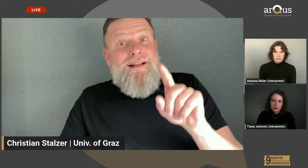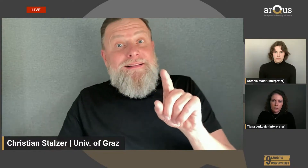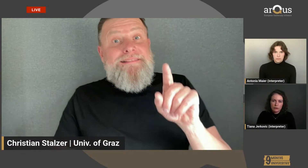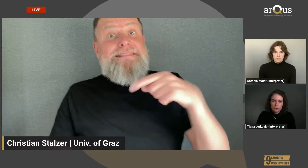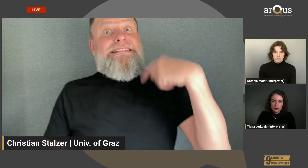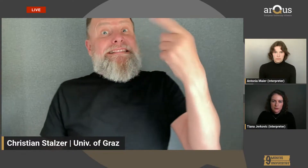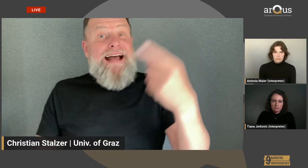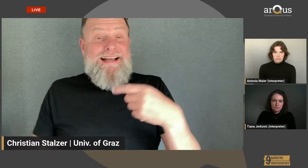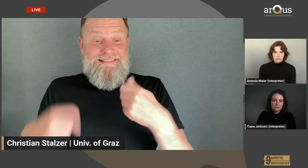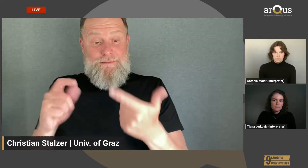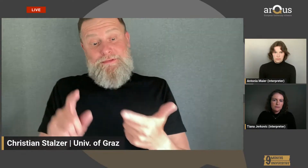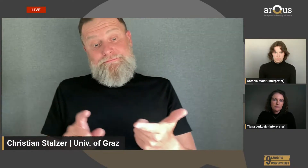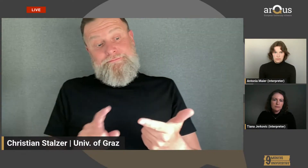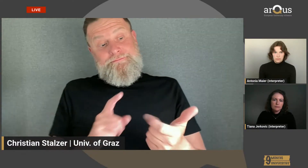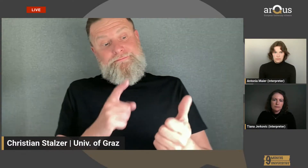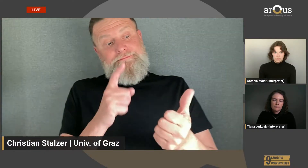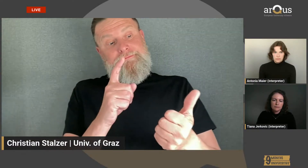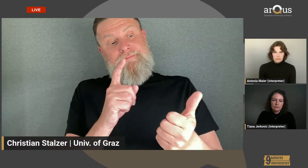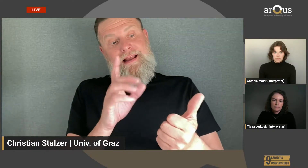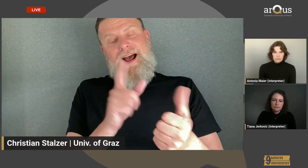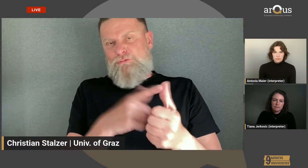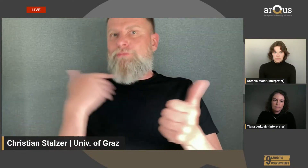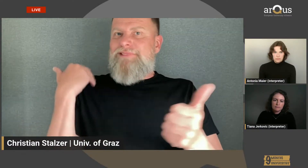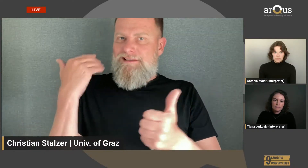negative term, of course.